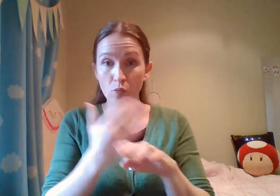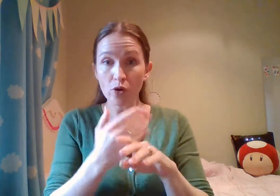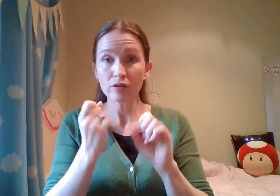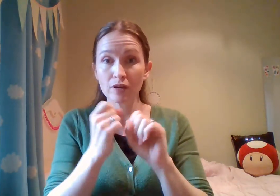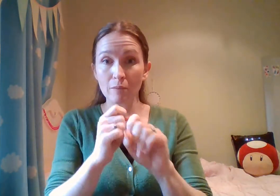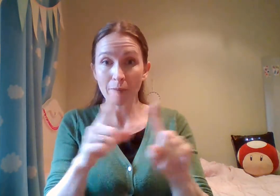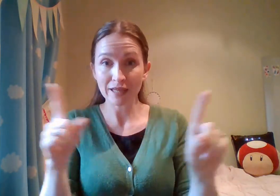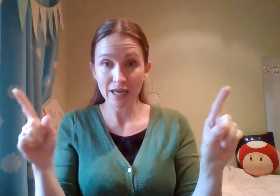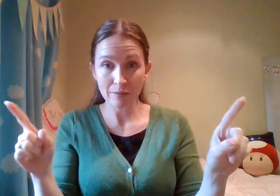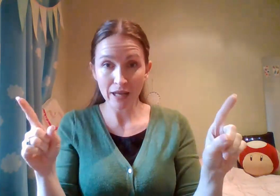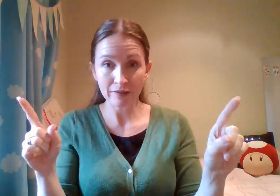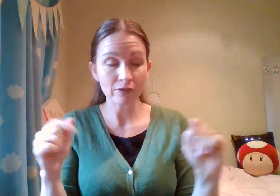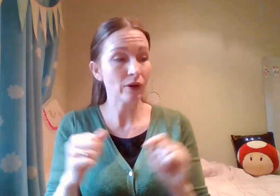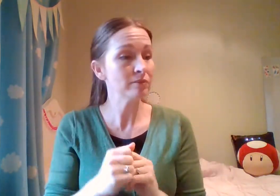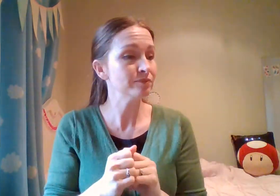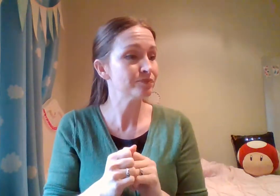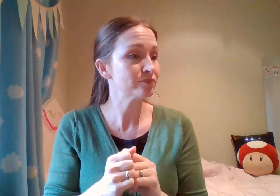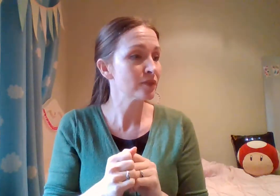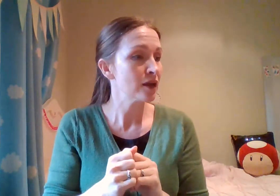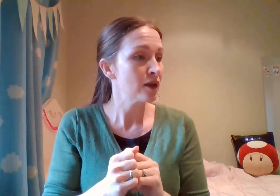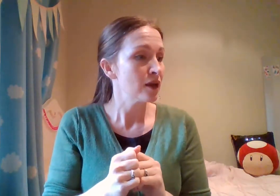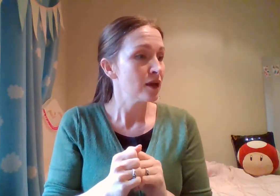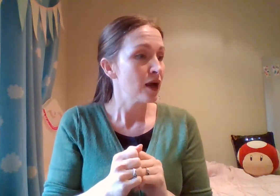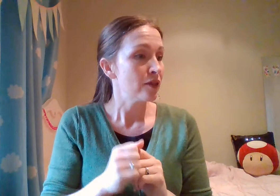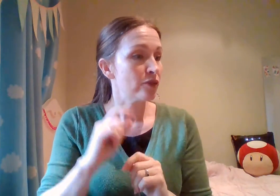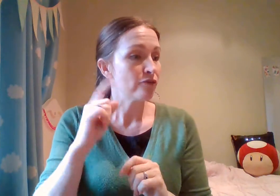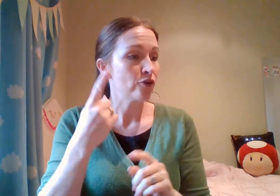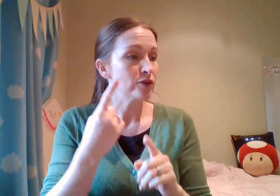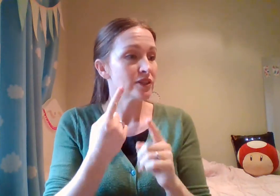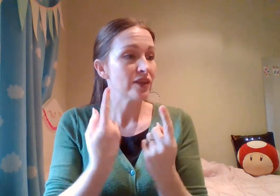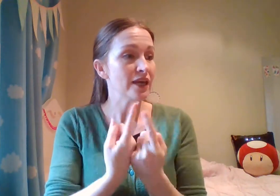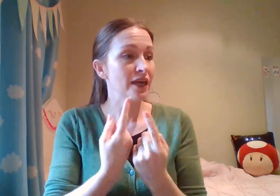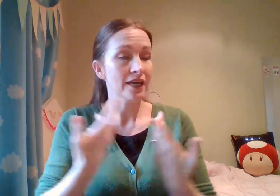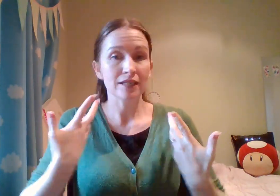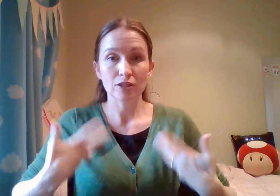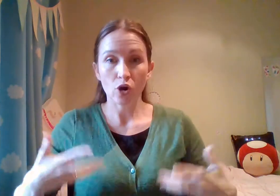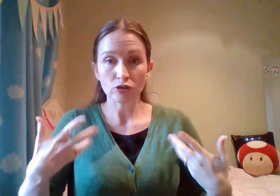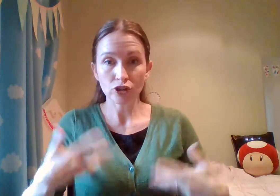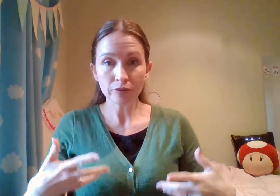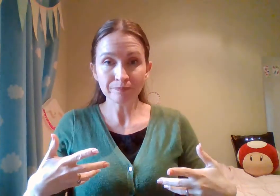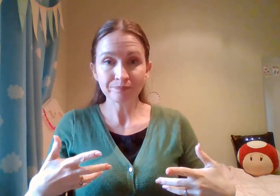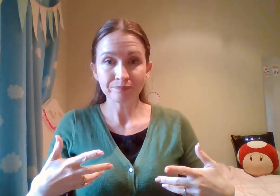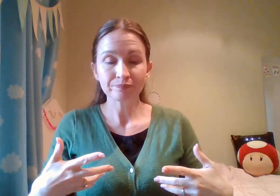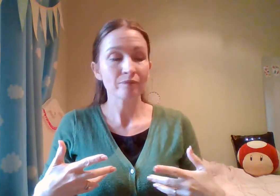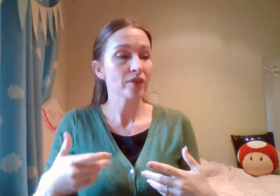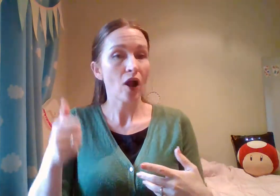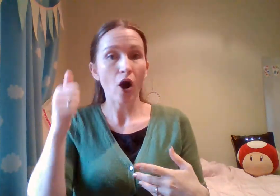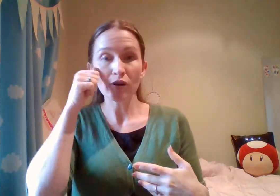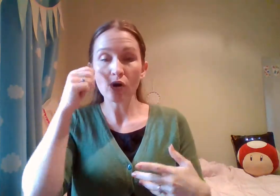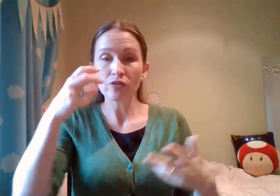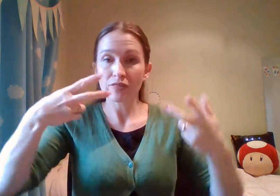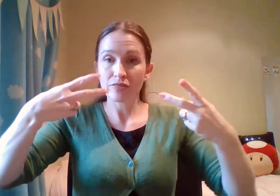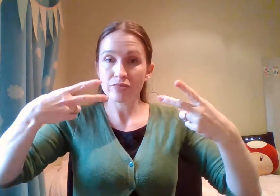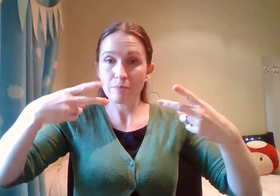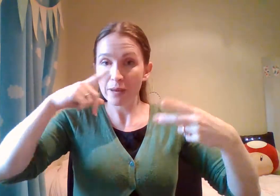paperwork that I'm about to email everyone. The first thing is the costume. I know that the people